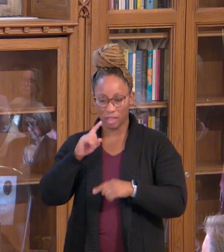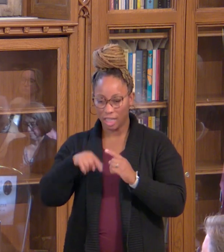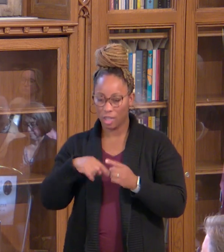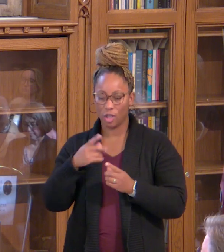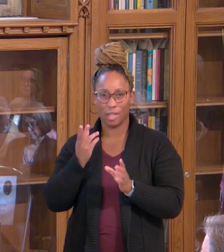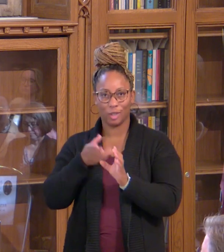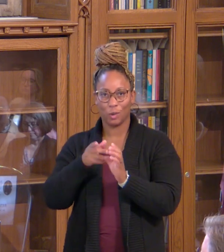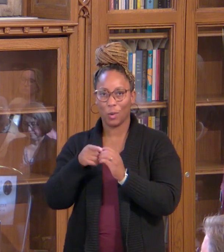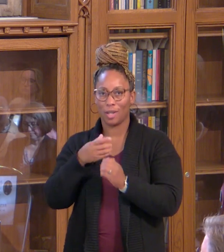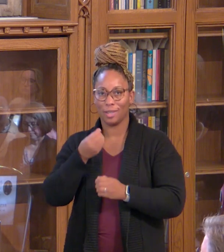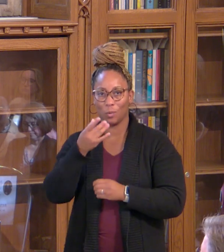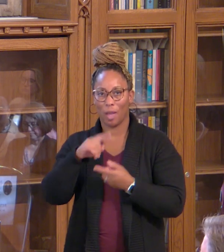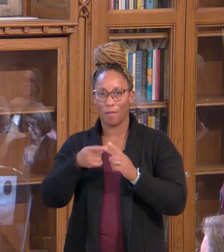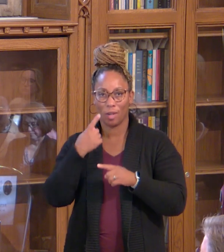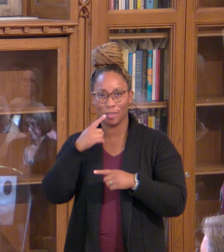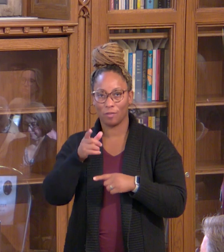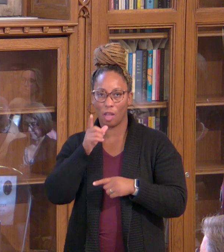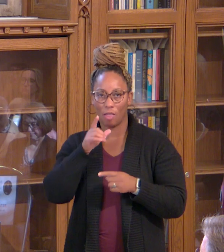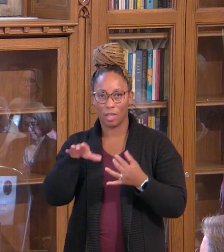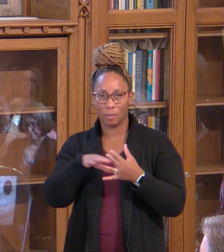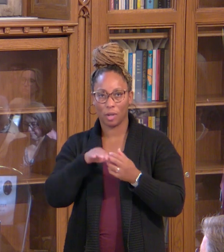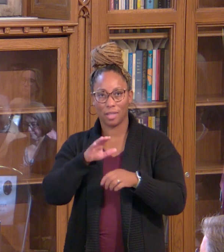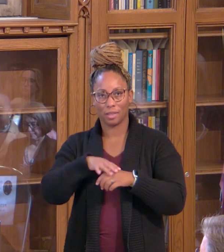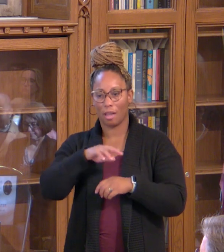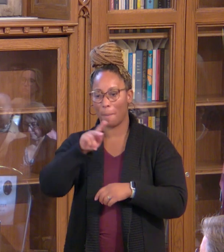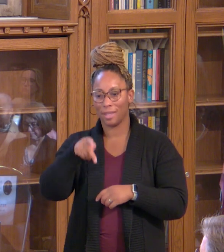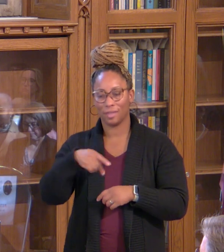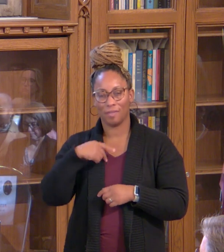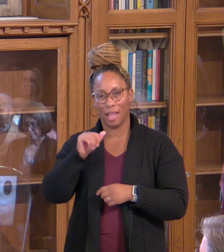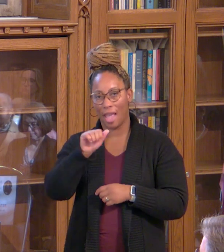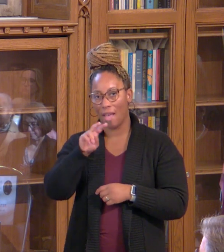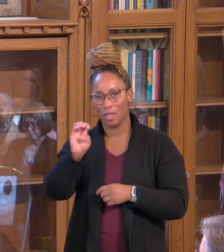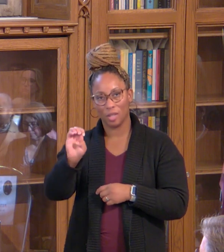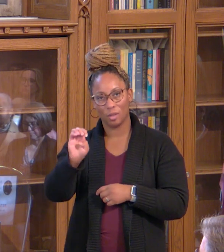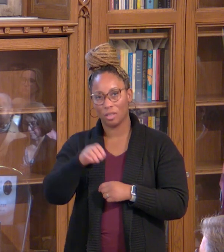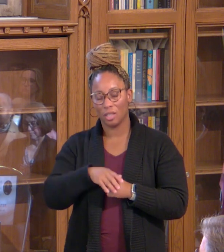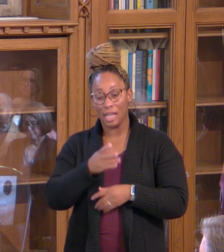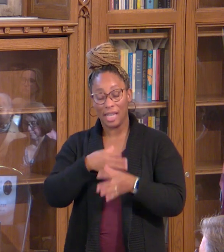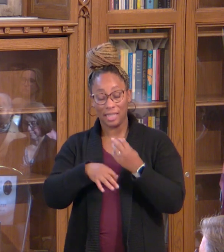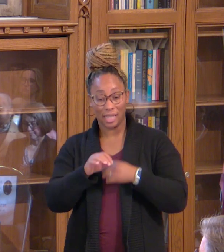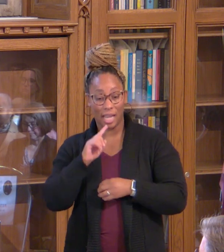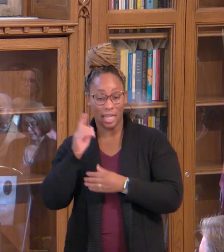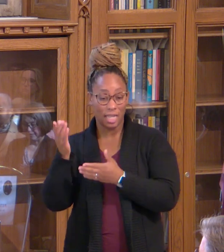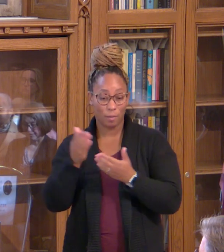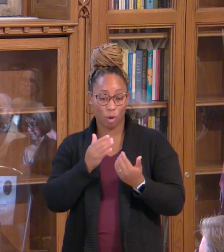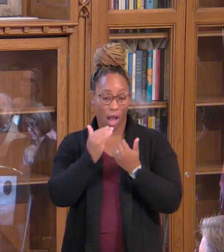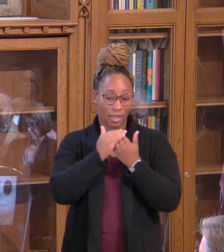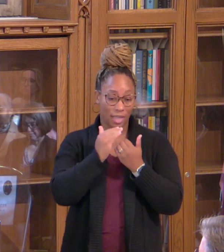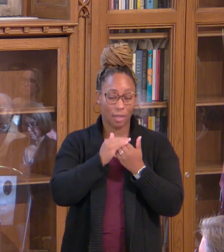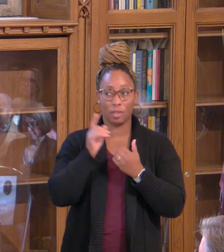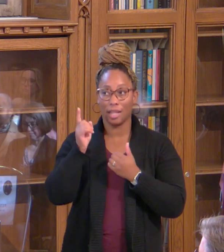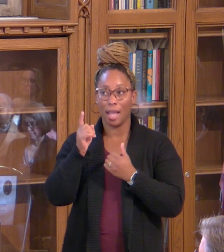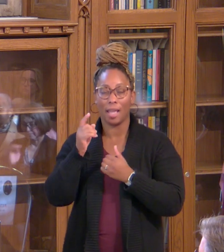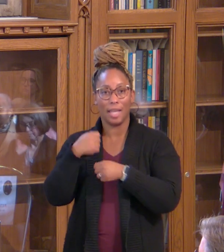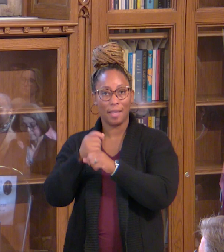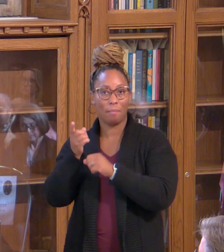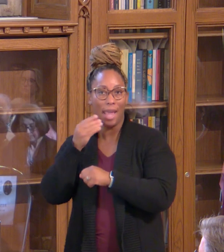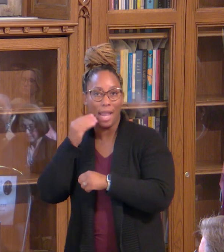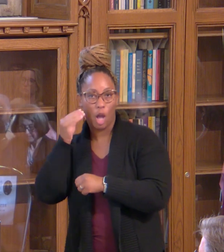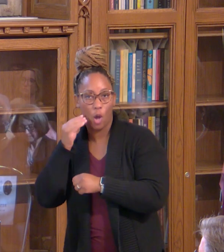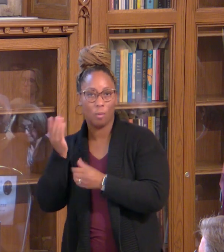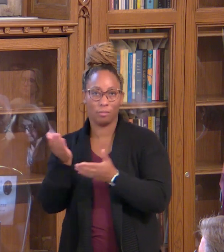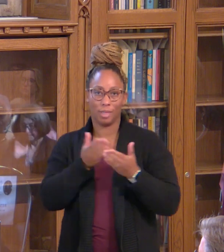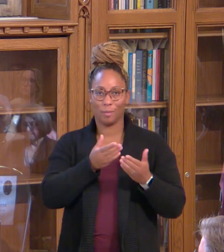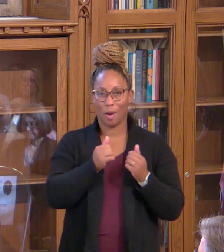white friend for lunch breaks on Pennsylvania Avenue instead he brought sandwiches made from home to tide him